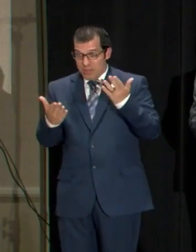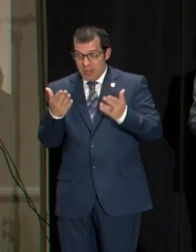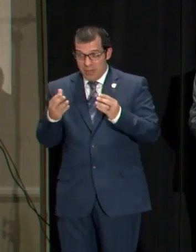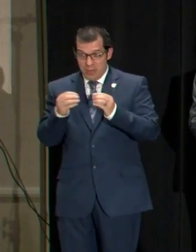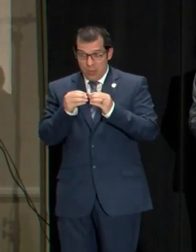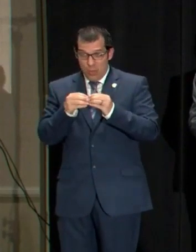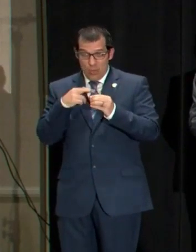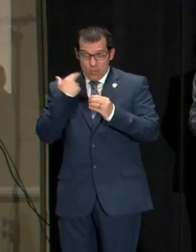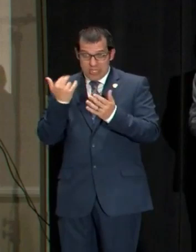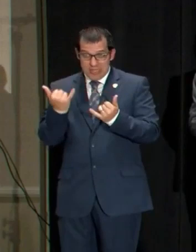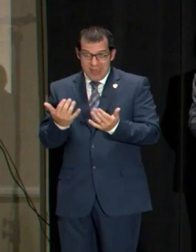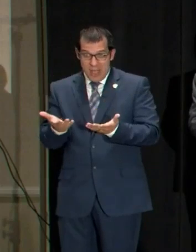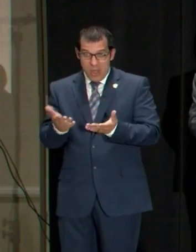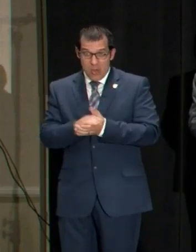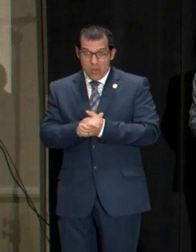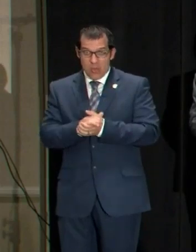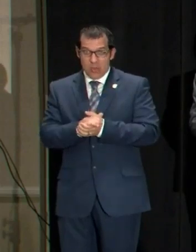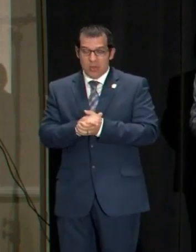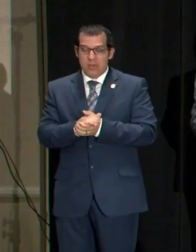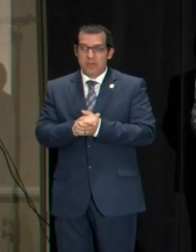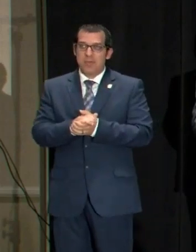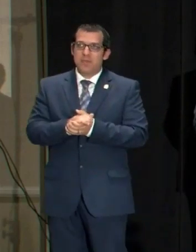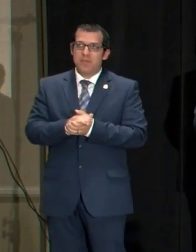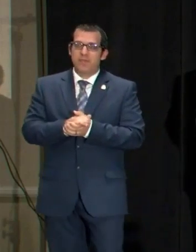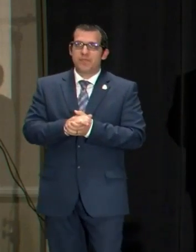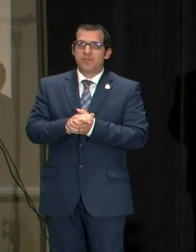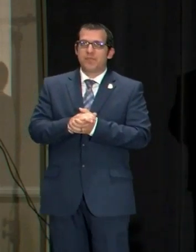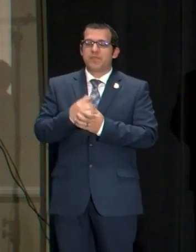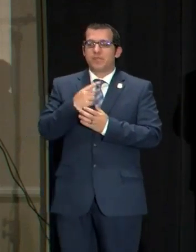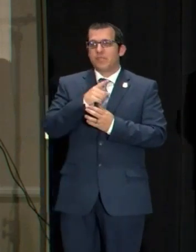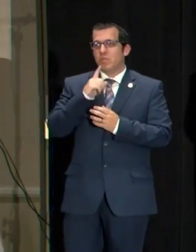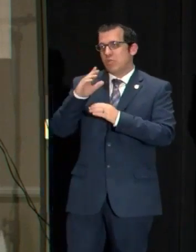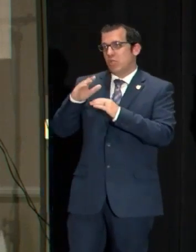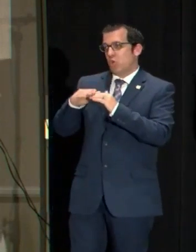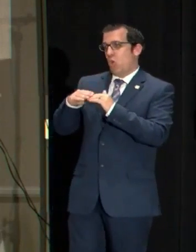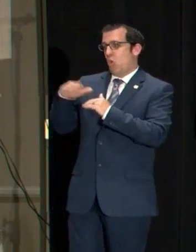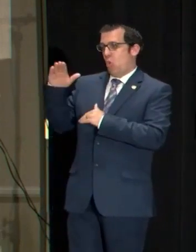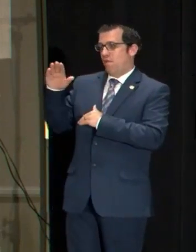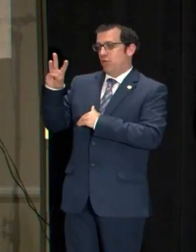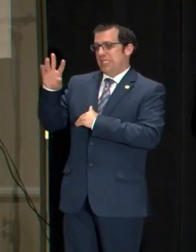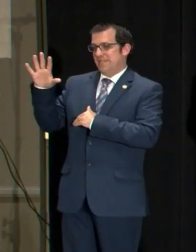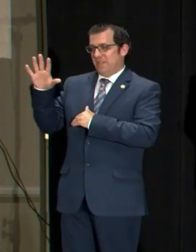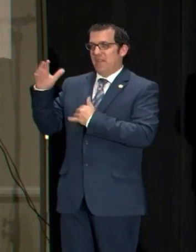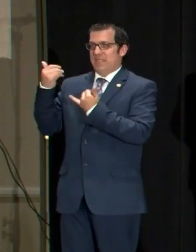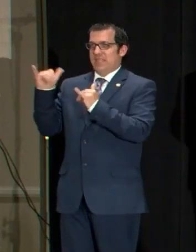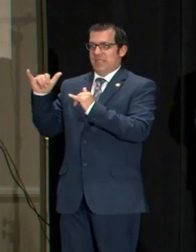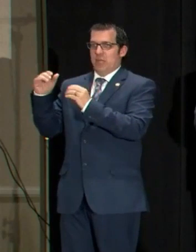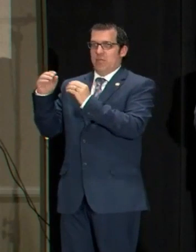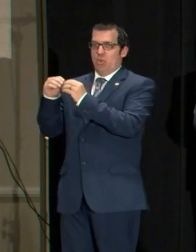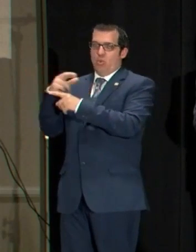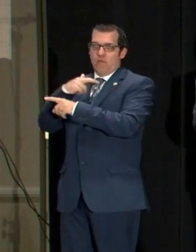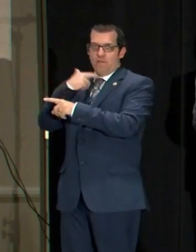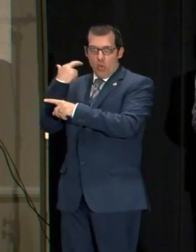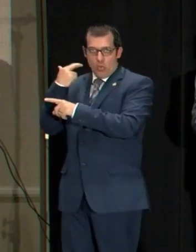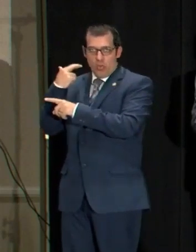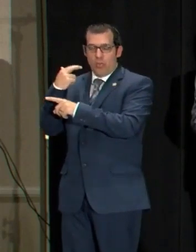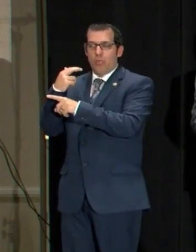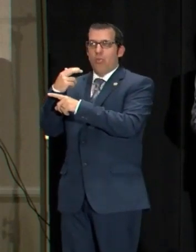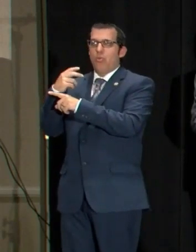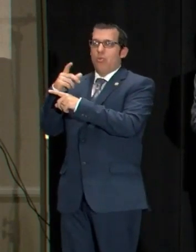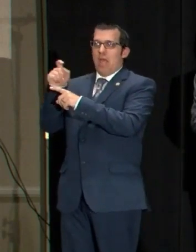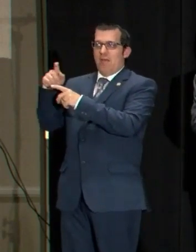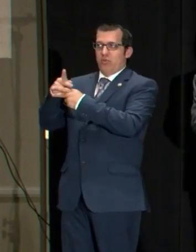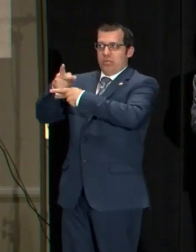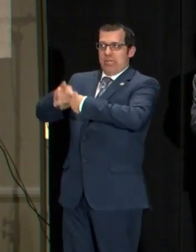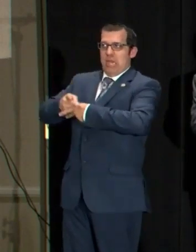possibly? Well, it's the over 65 that remains vulnerable and has to have special areas